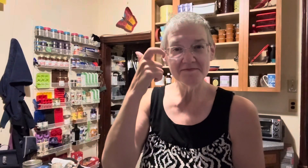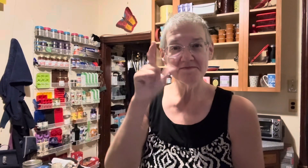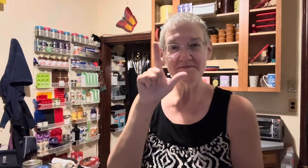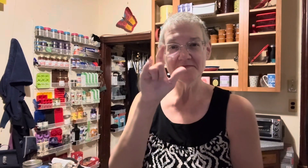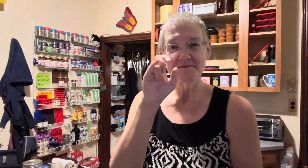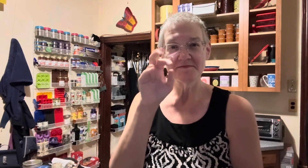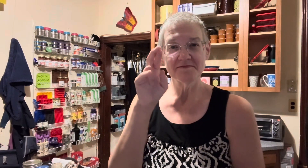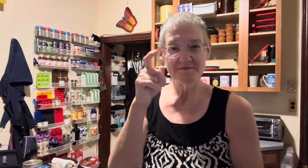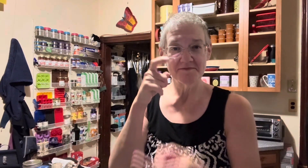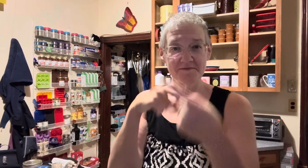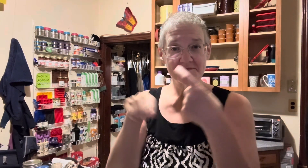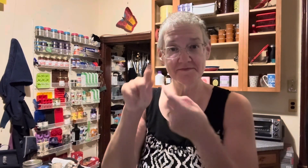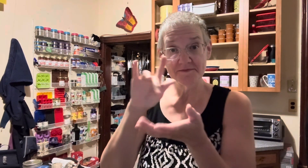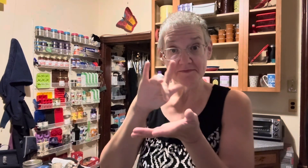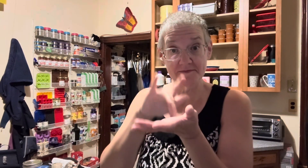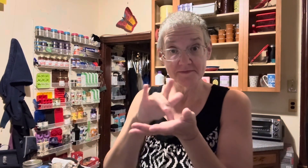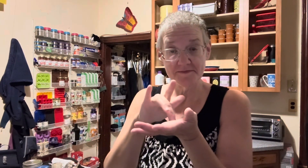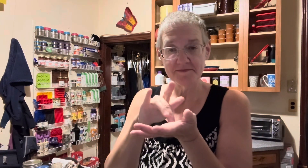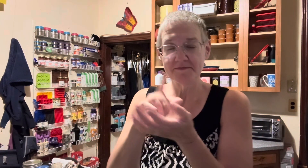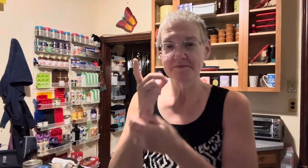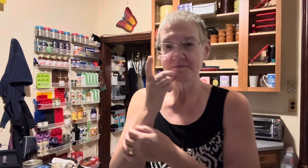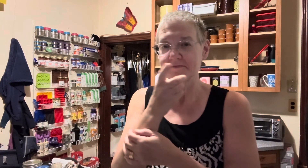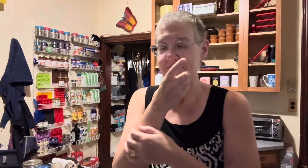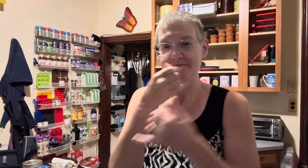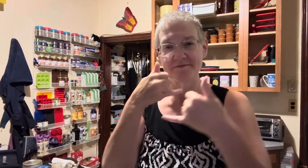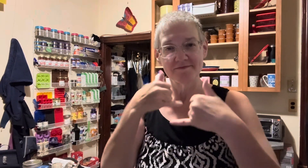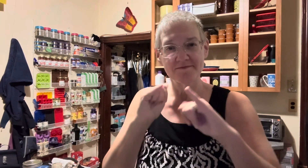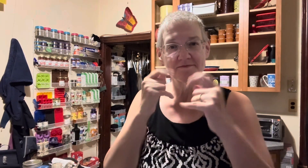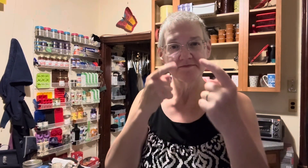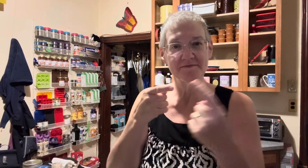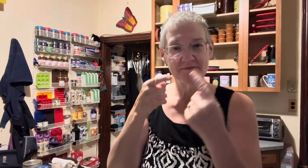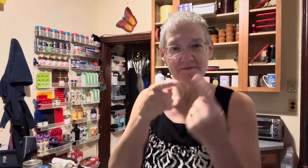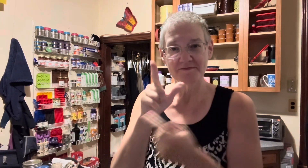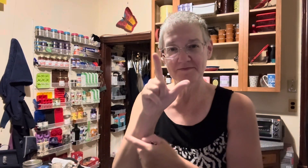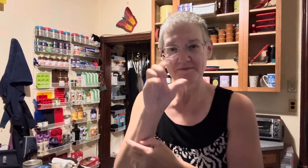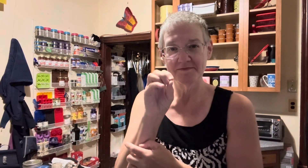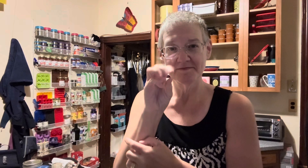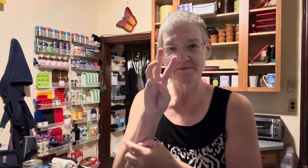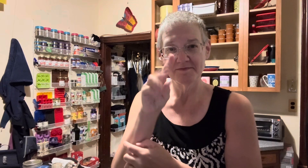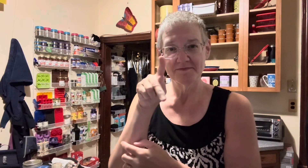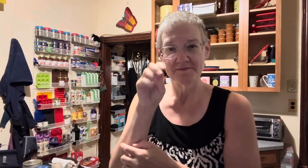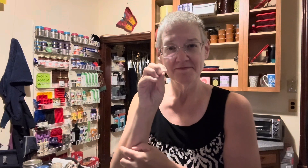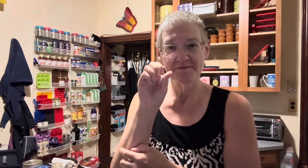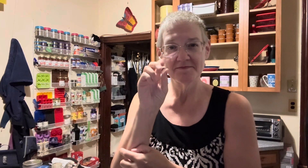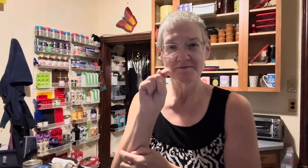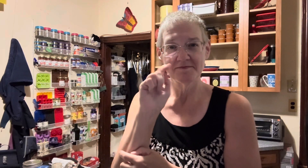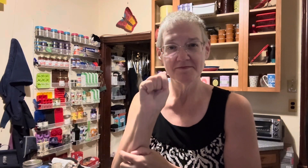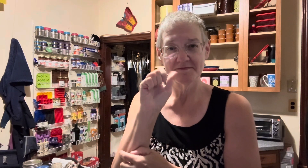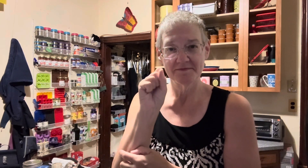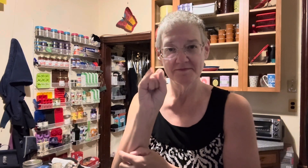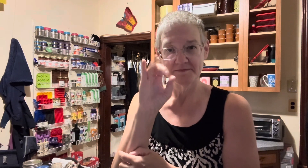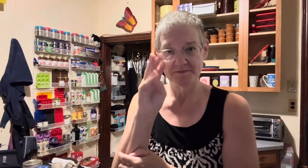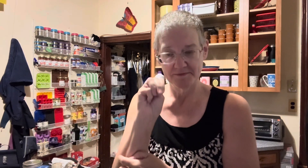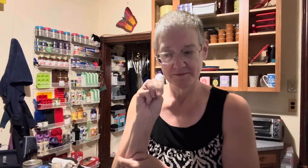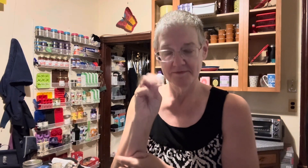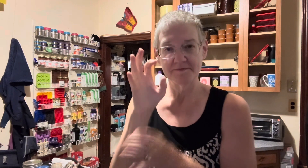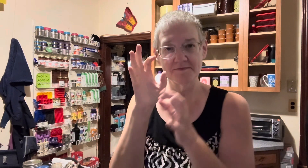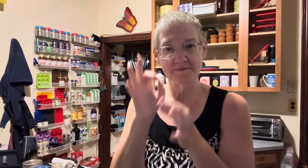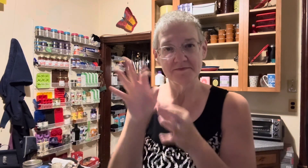Delicious. Because of Dale's liver transplant medication, he's struggling with low potassium. So I'm going